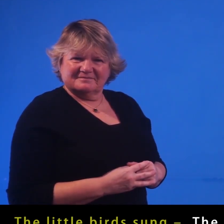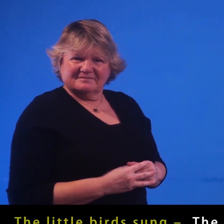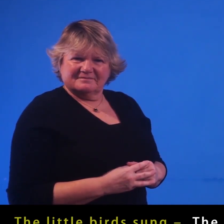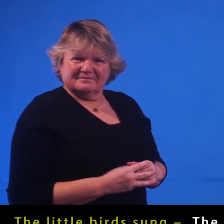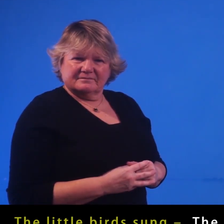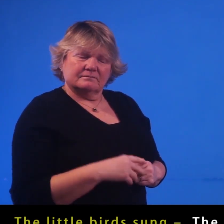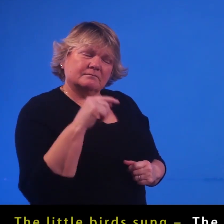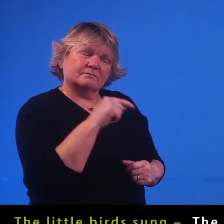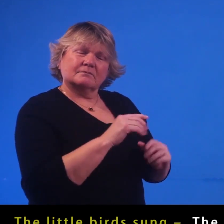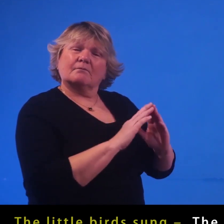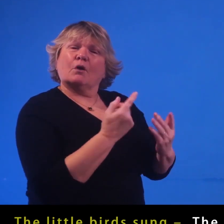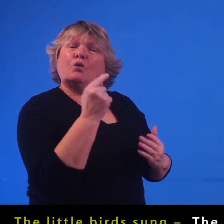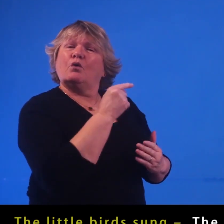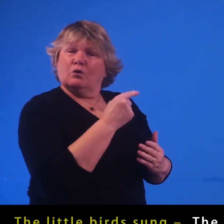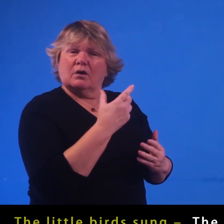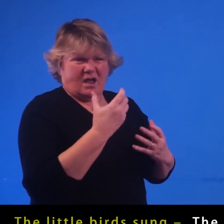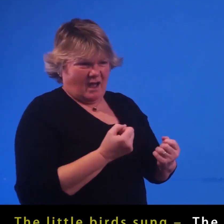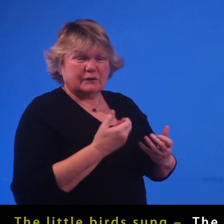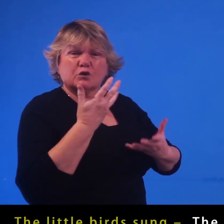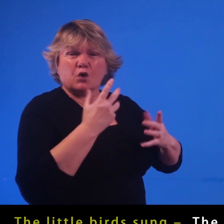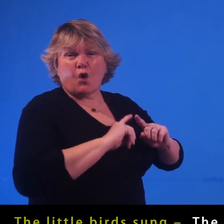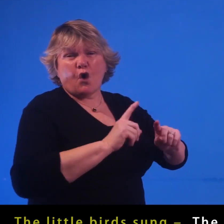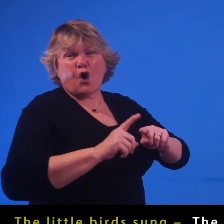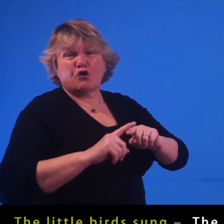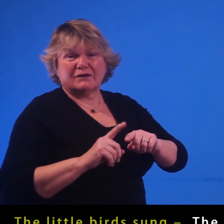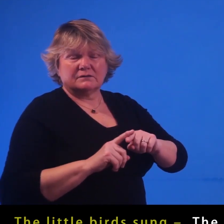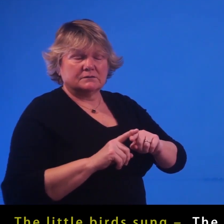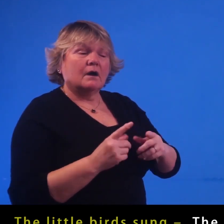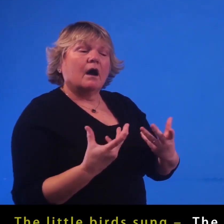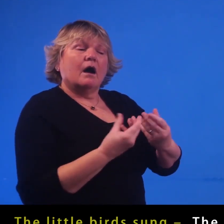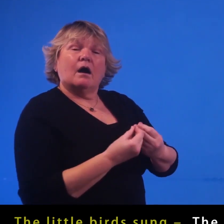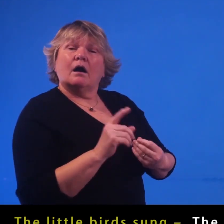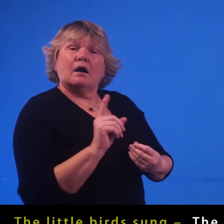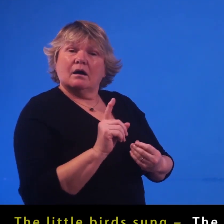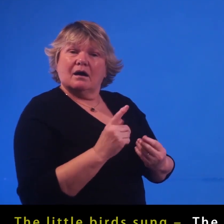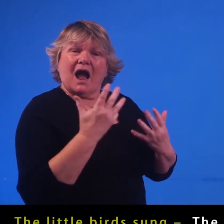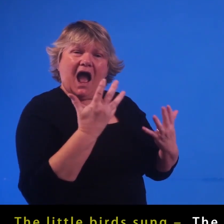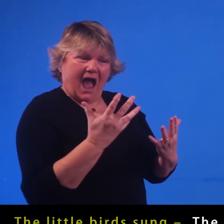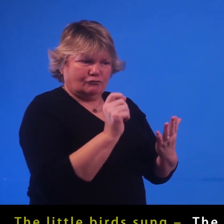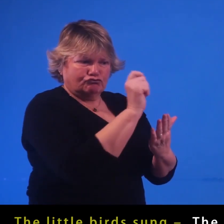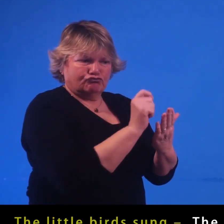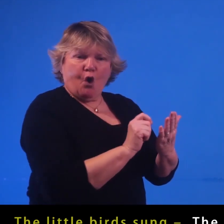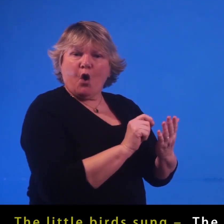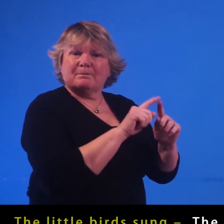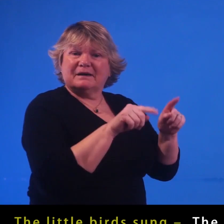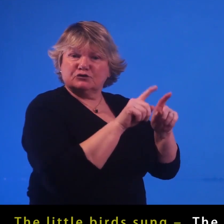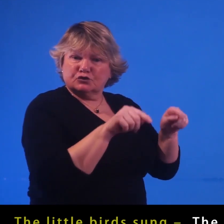The book has stories alongside some hand-drawn pictures and some printed illustrations pasted in.